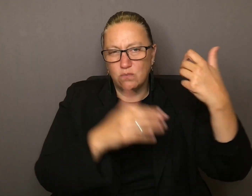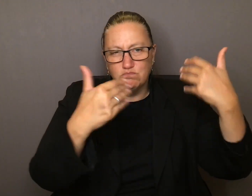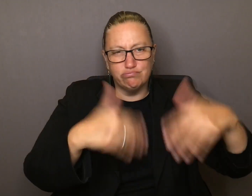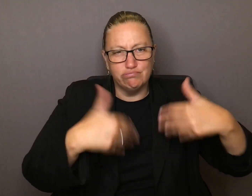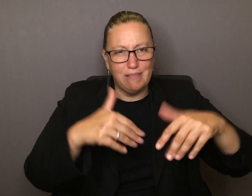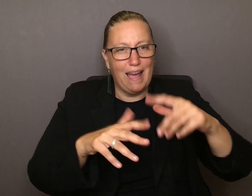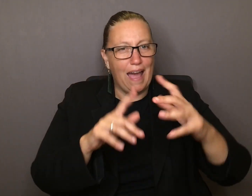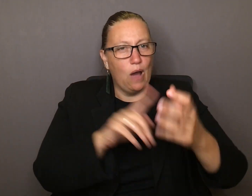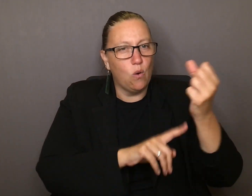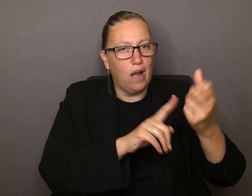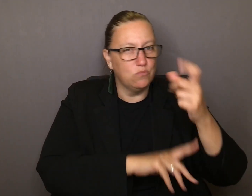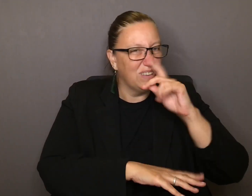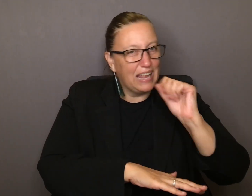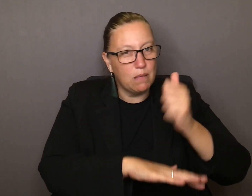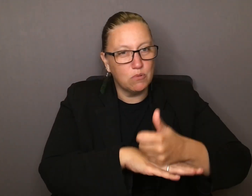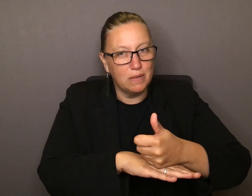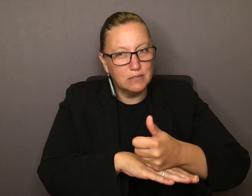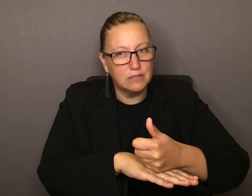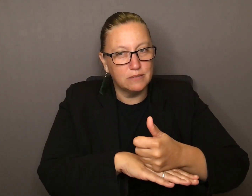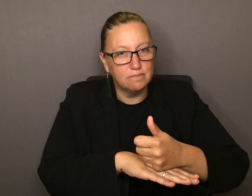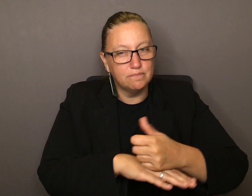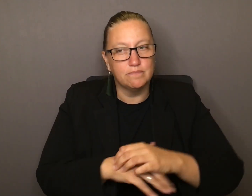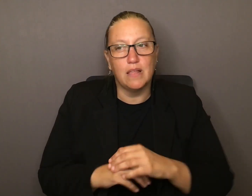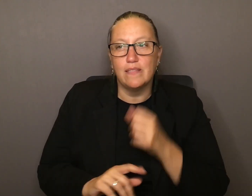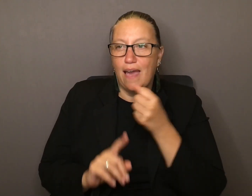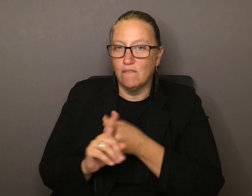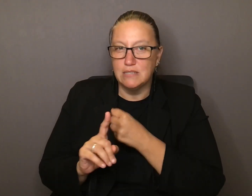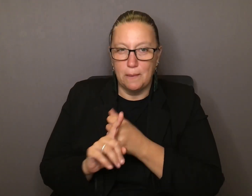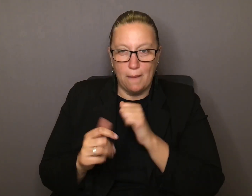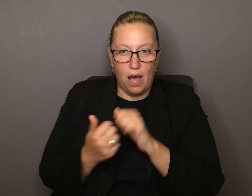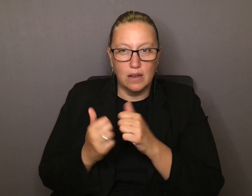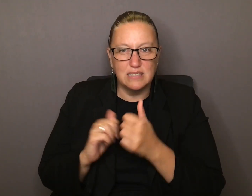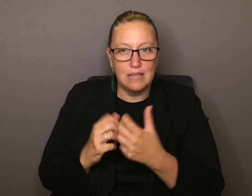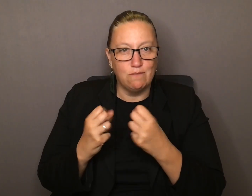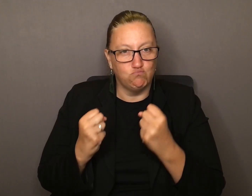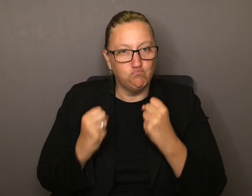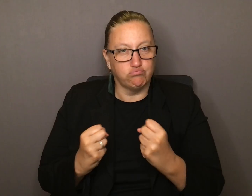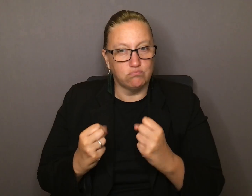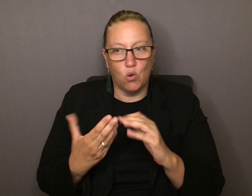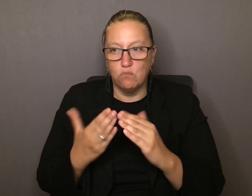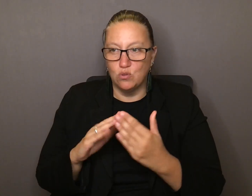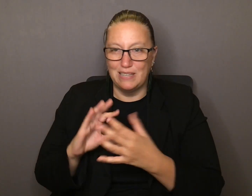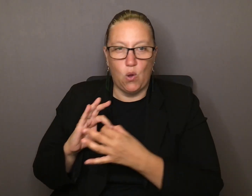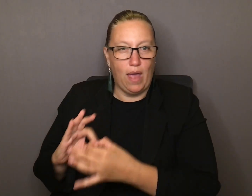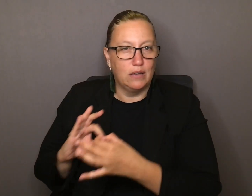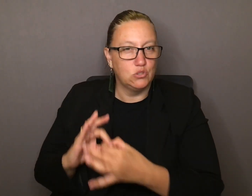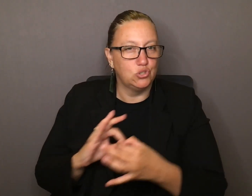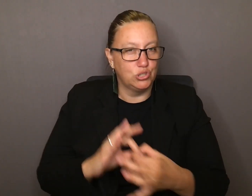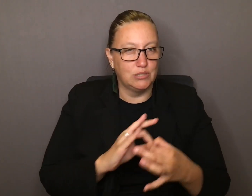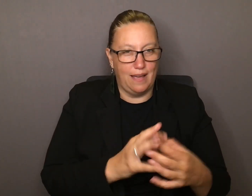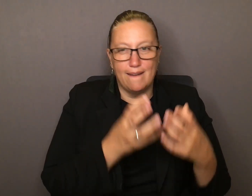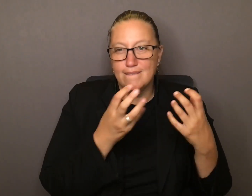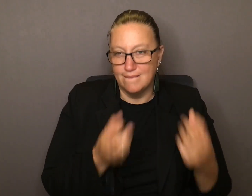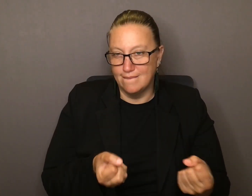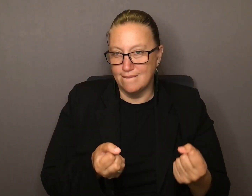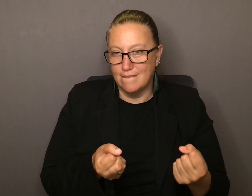outcomes. Our advocacy partners hold strong community connections. They can help our researchers